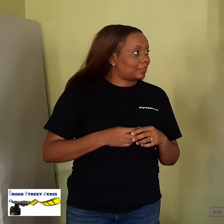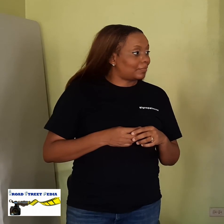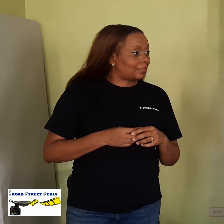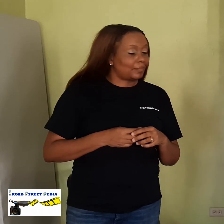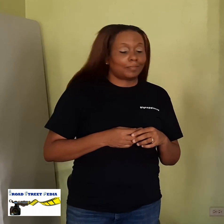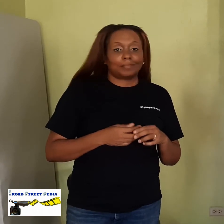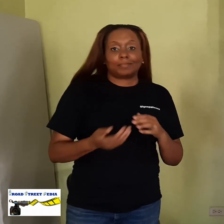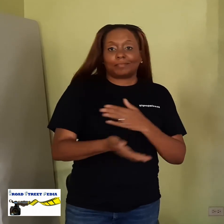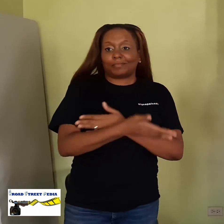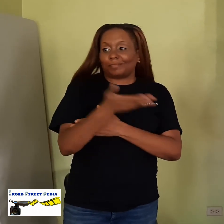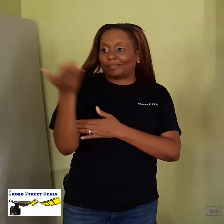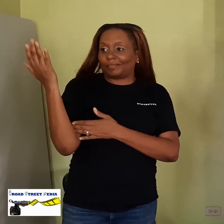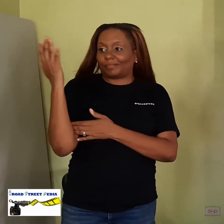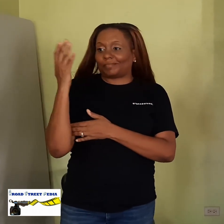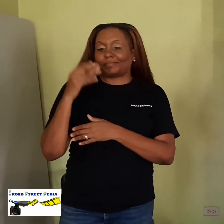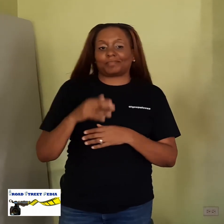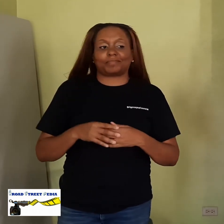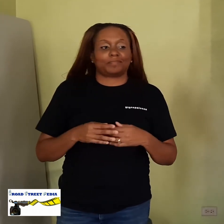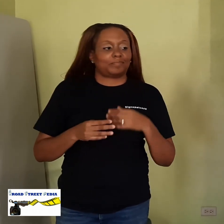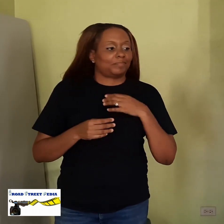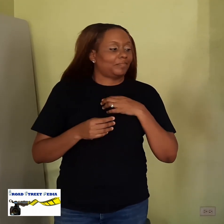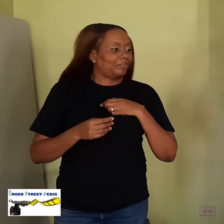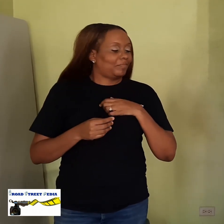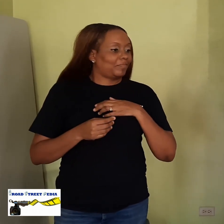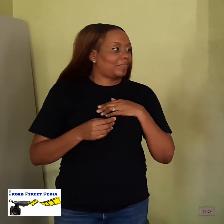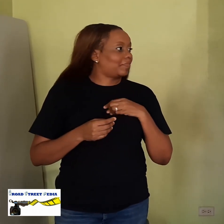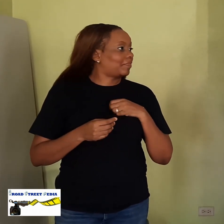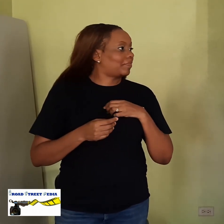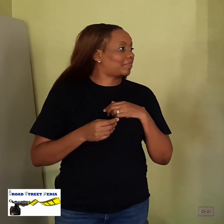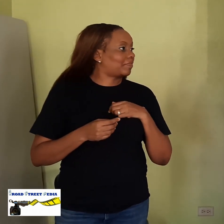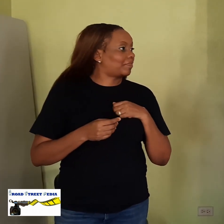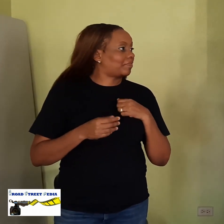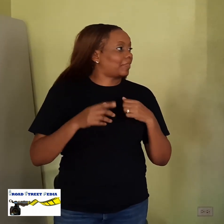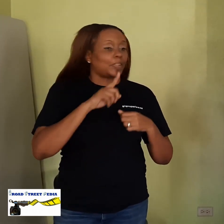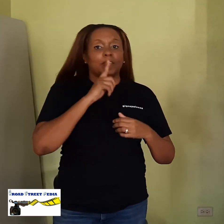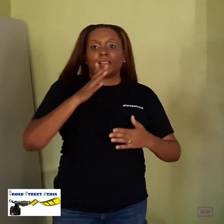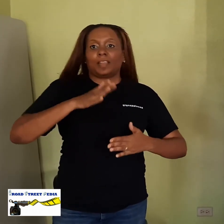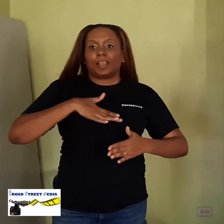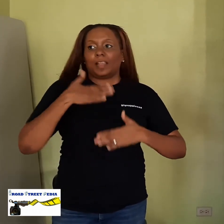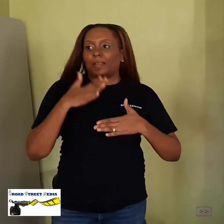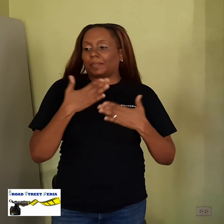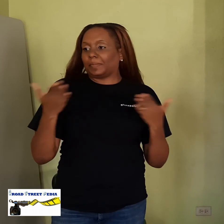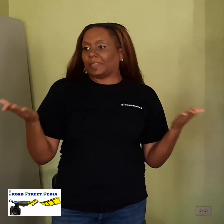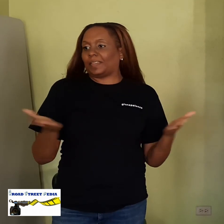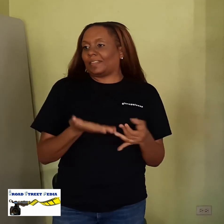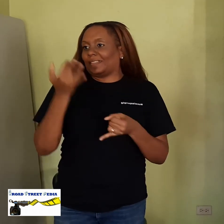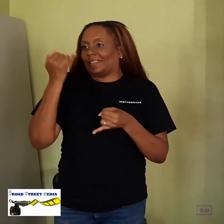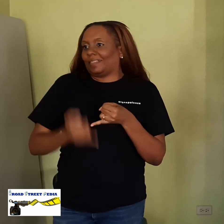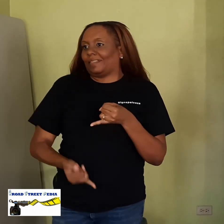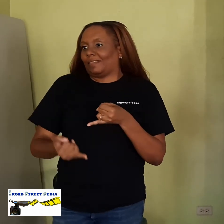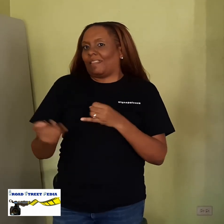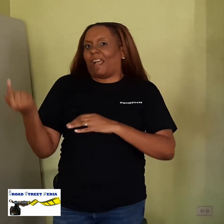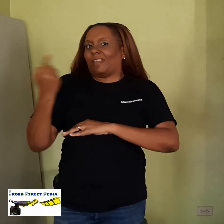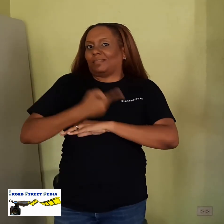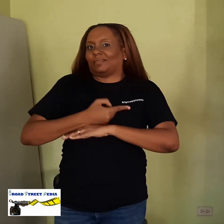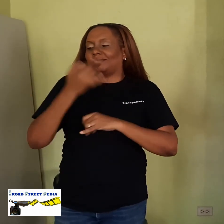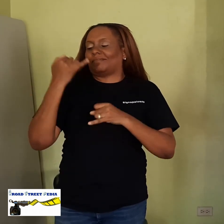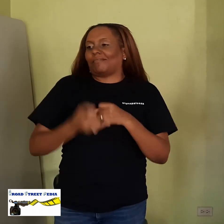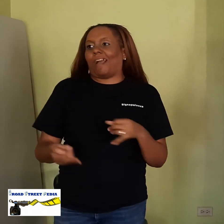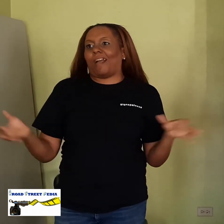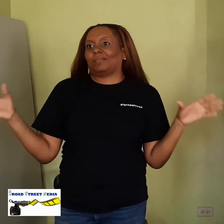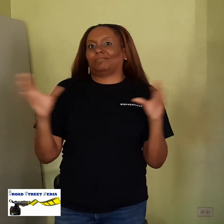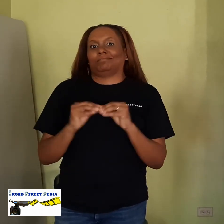Hi, good morning everyone. I'm really happy to be here. This is our very last session,